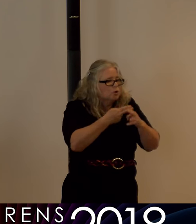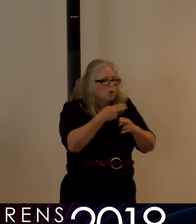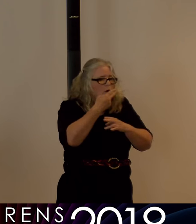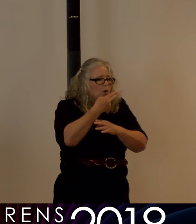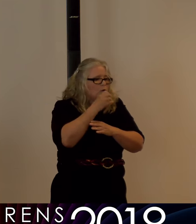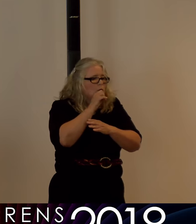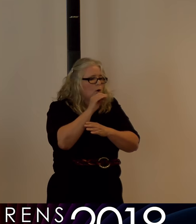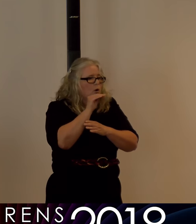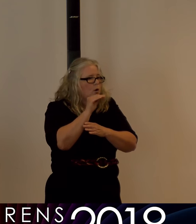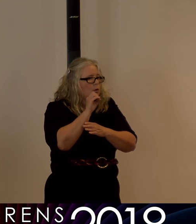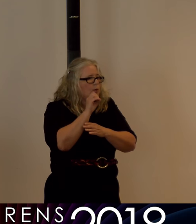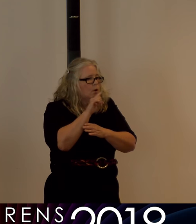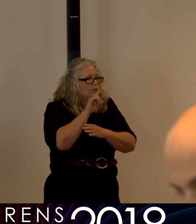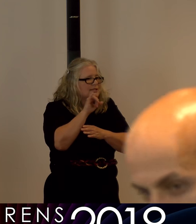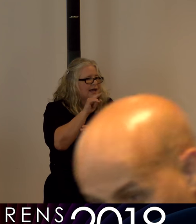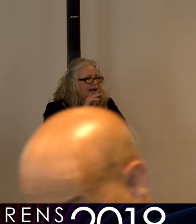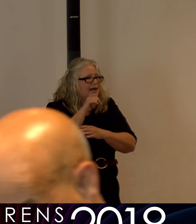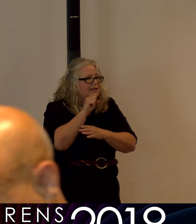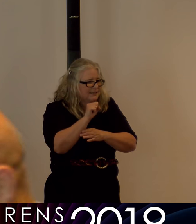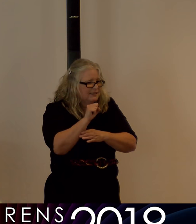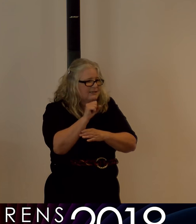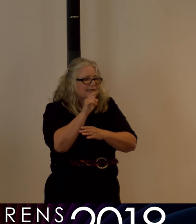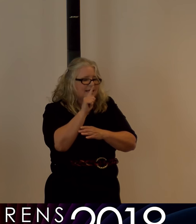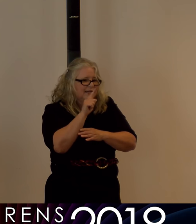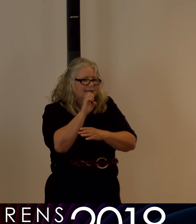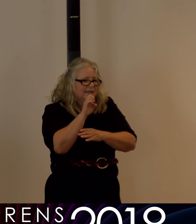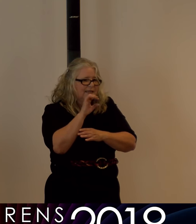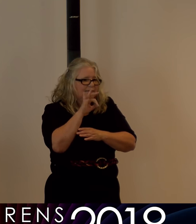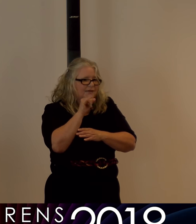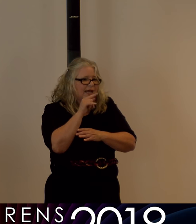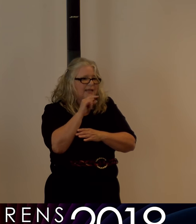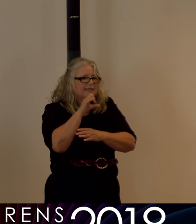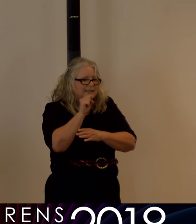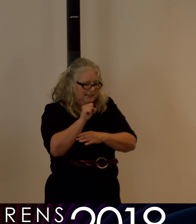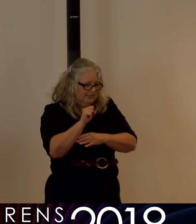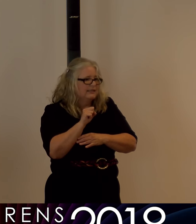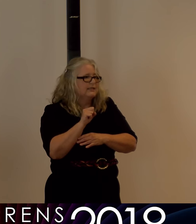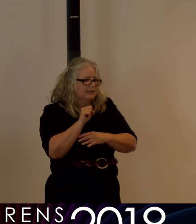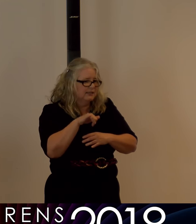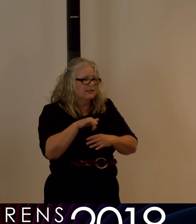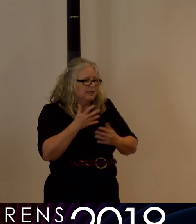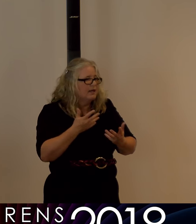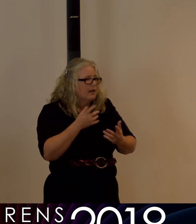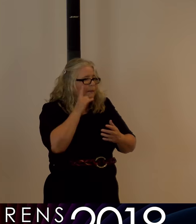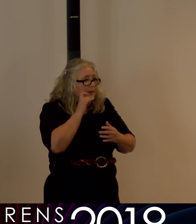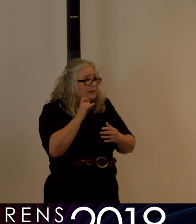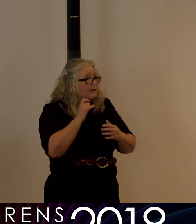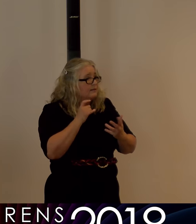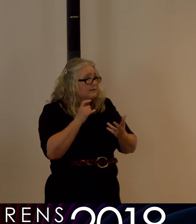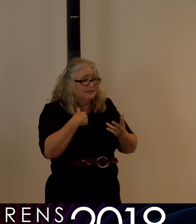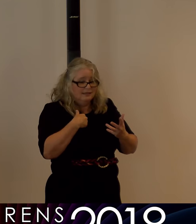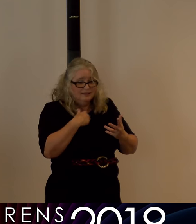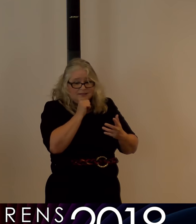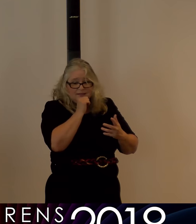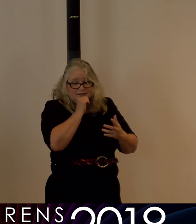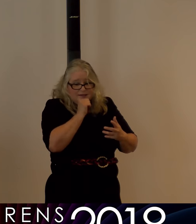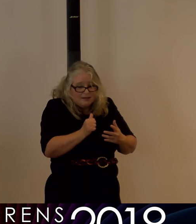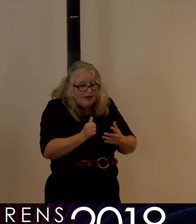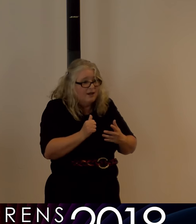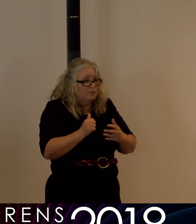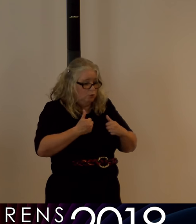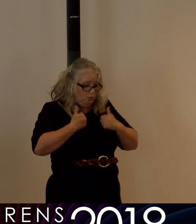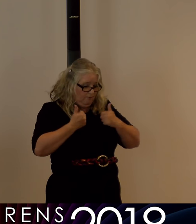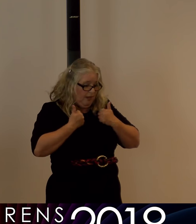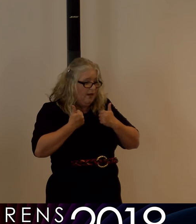because both copies are altered and it leads to lack of survival. So humans are heterozygous,